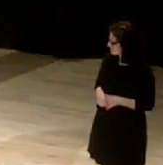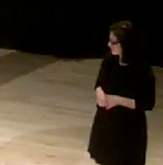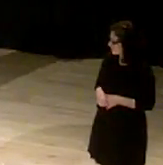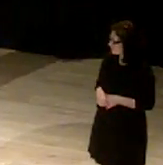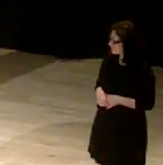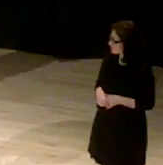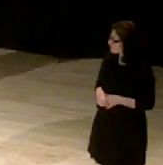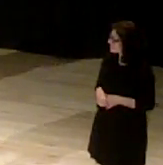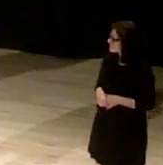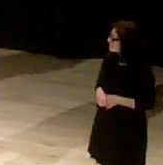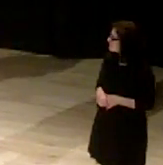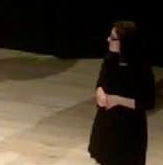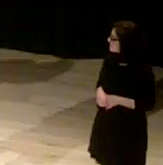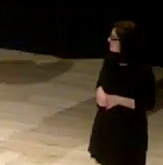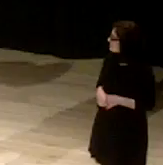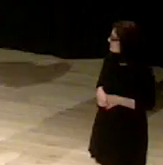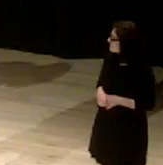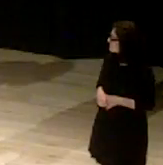Hey.